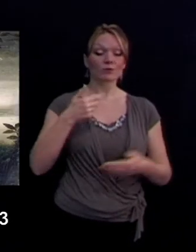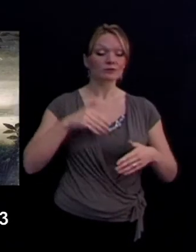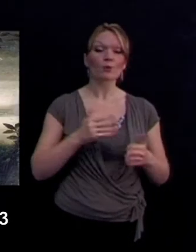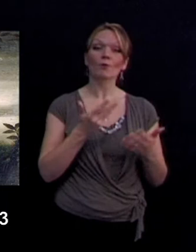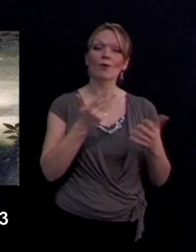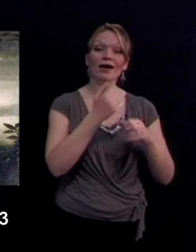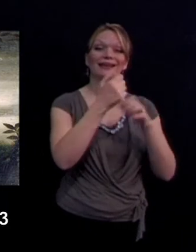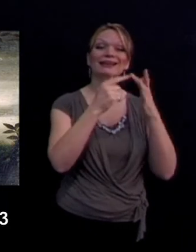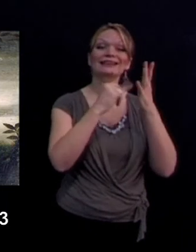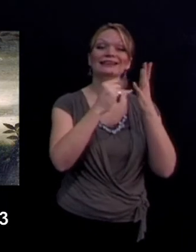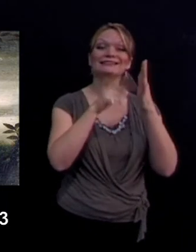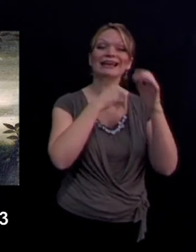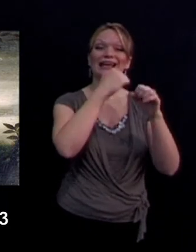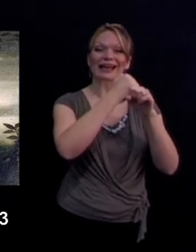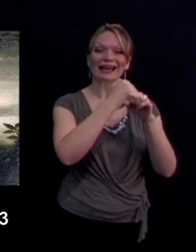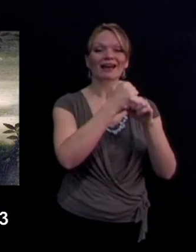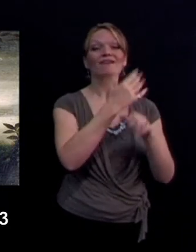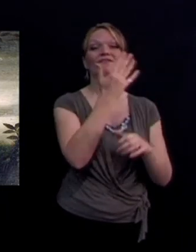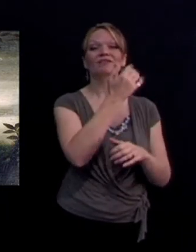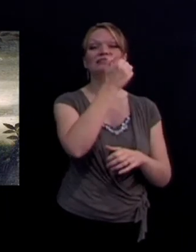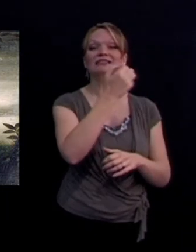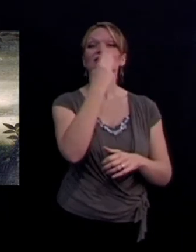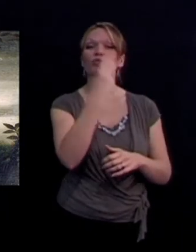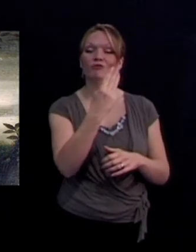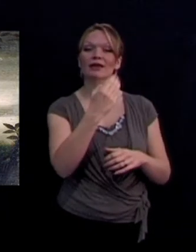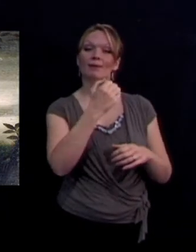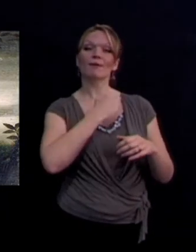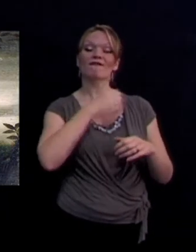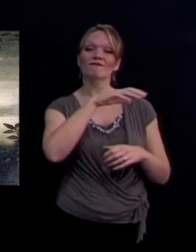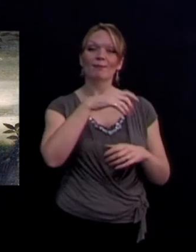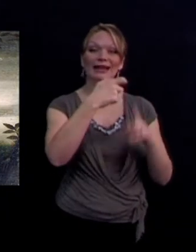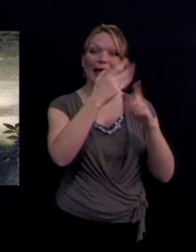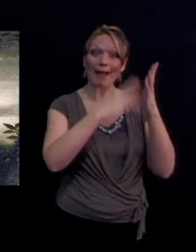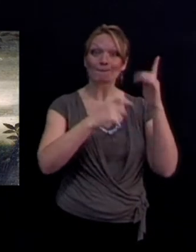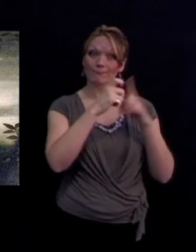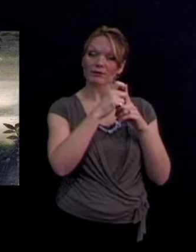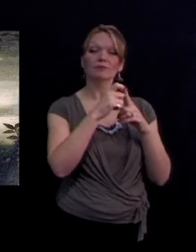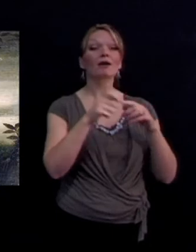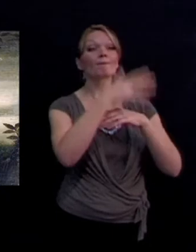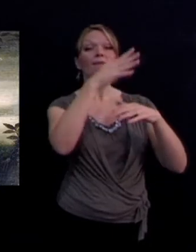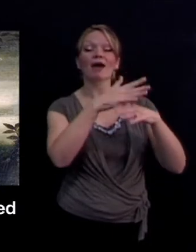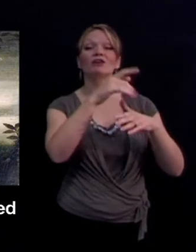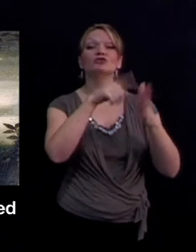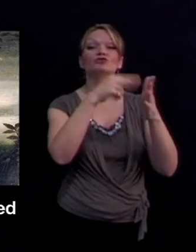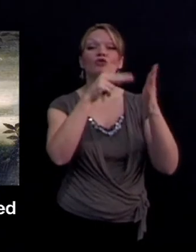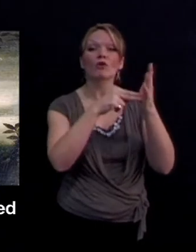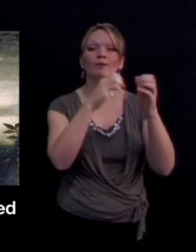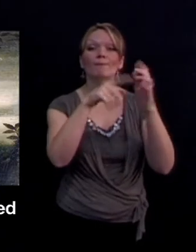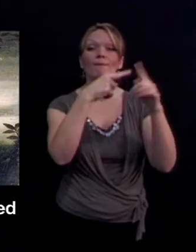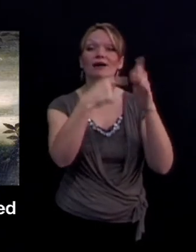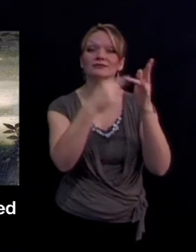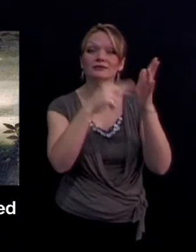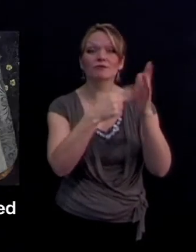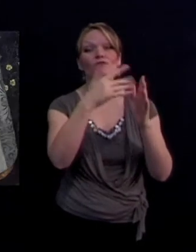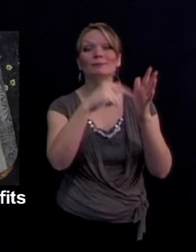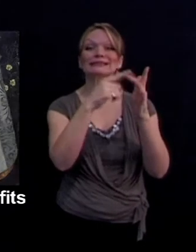Kemp family at Gissing in 1563. I made a good marriage to John Buxton of Tibbenham, and my family were very